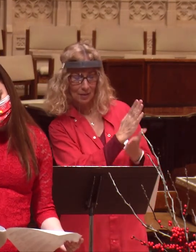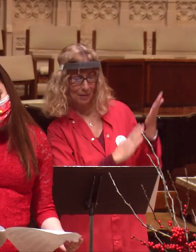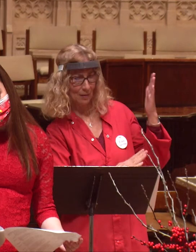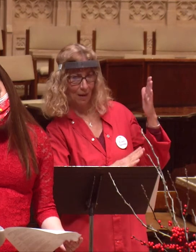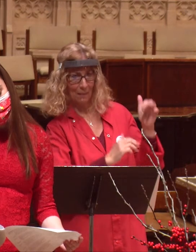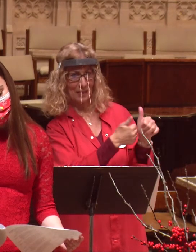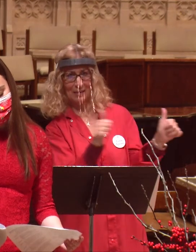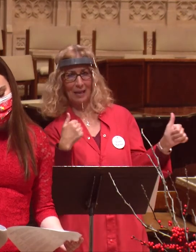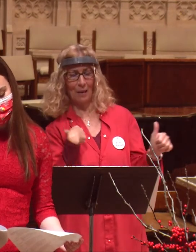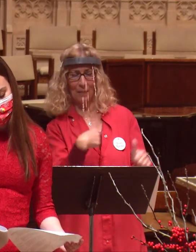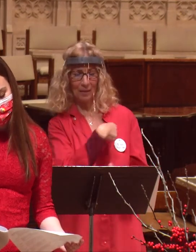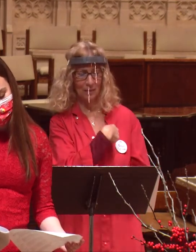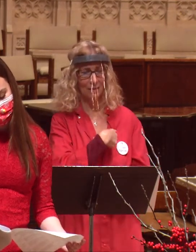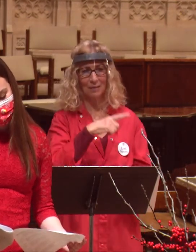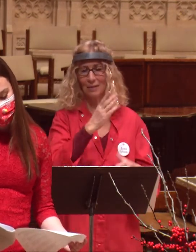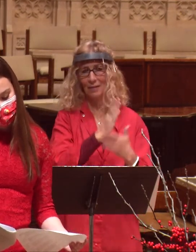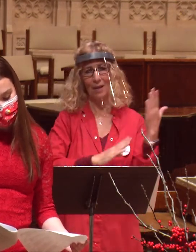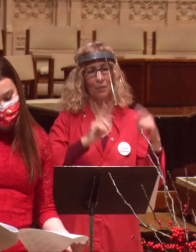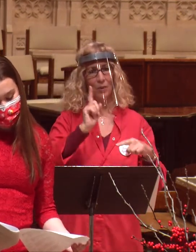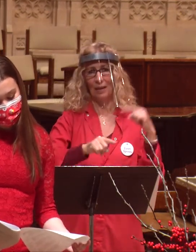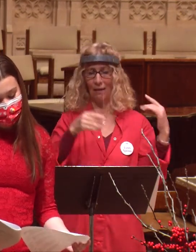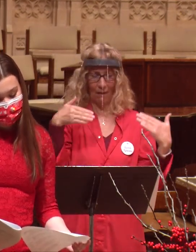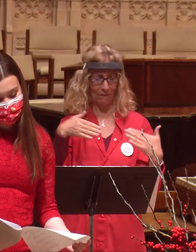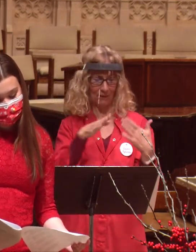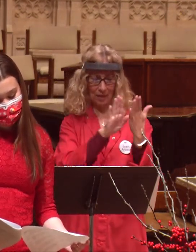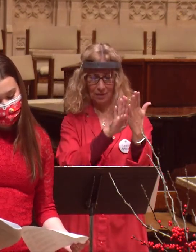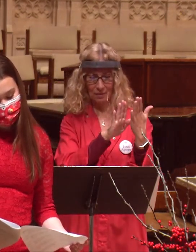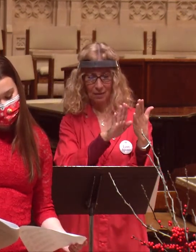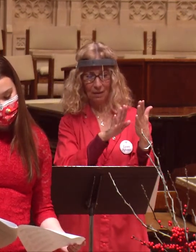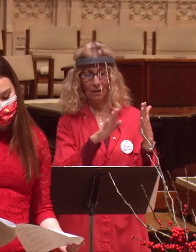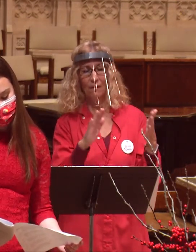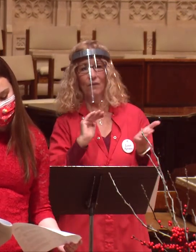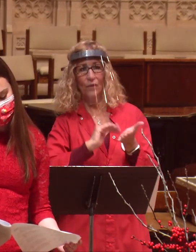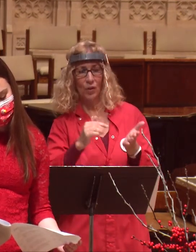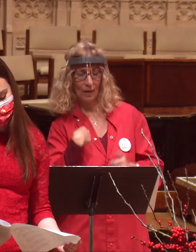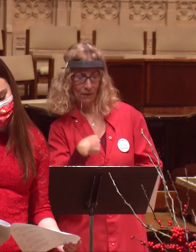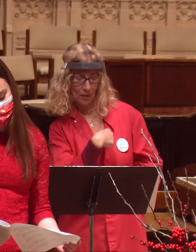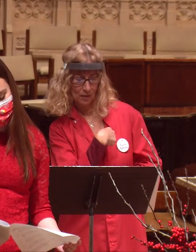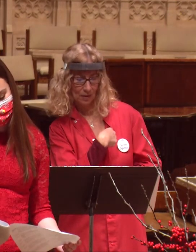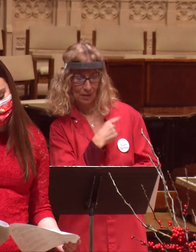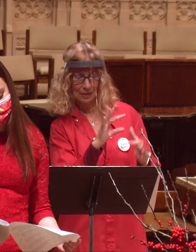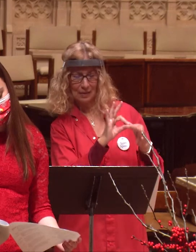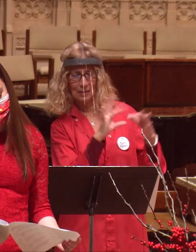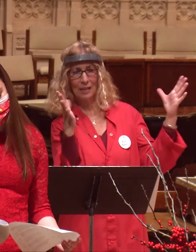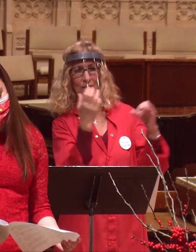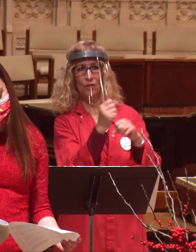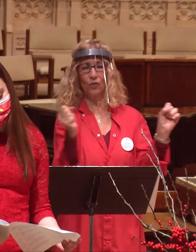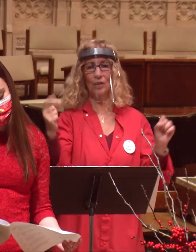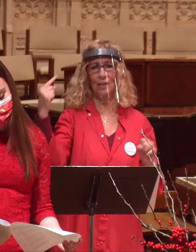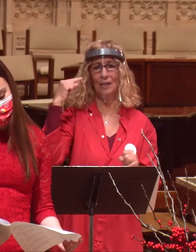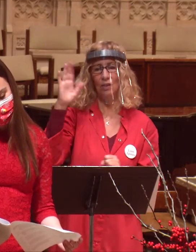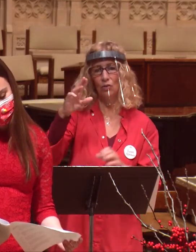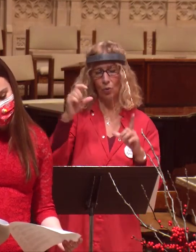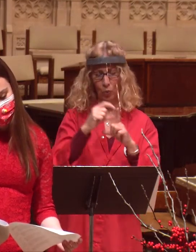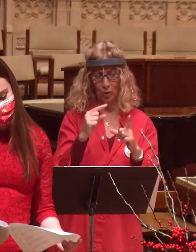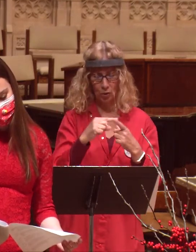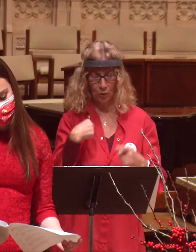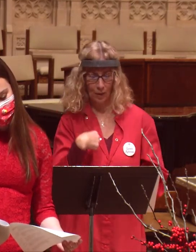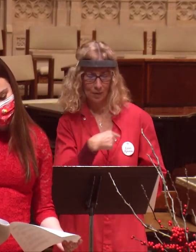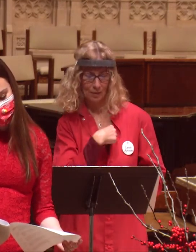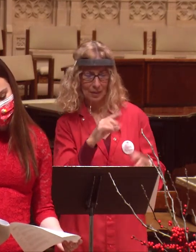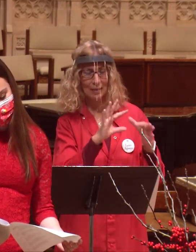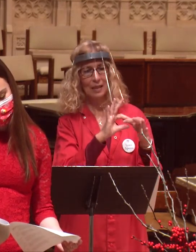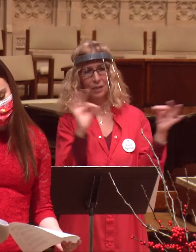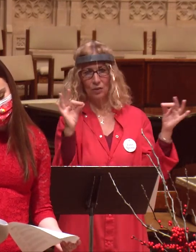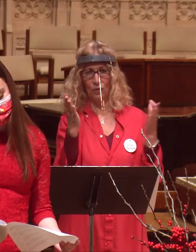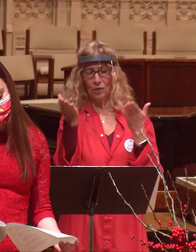escape us. Some we cannot face. Forgive us. Set us free to hear your word to us. Set us free